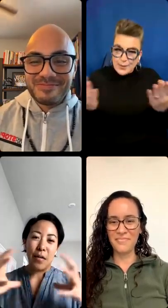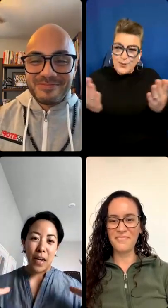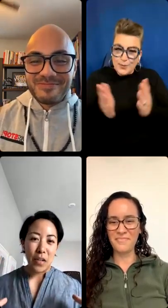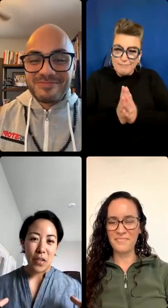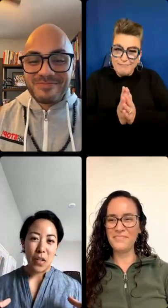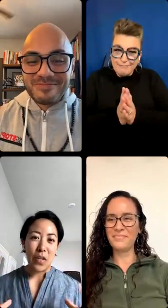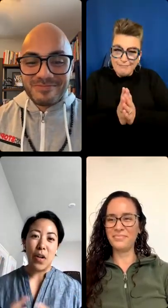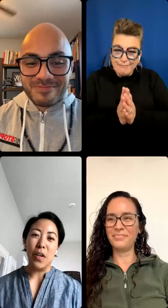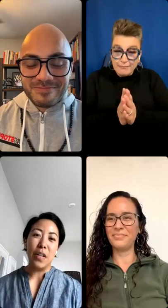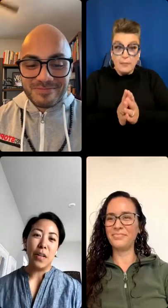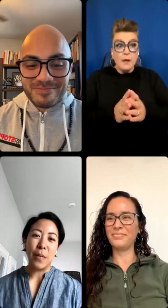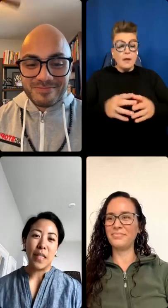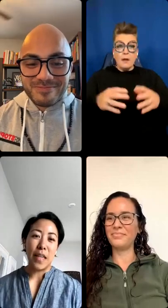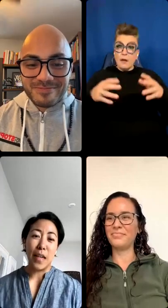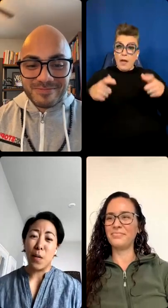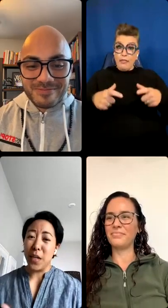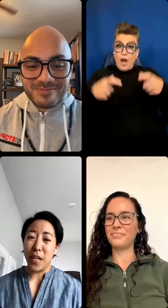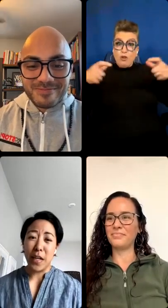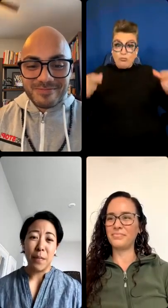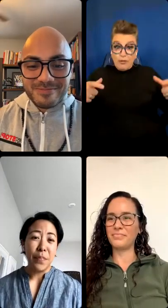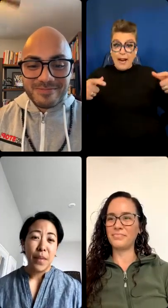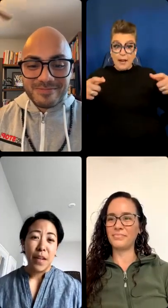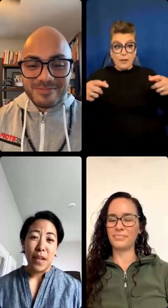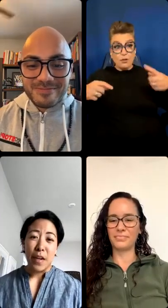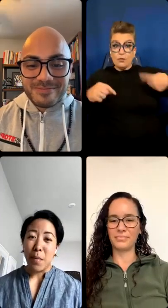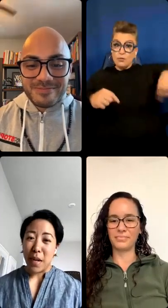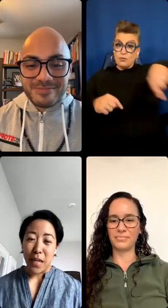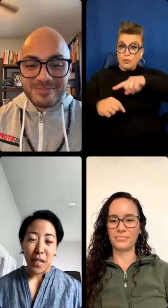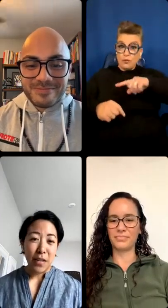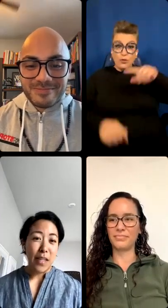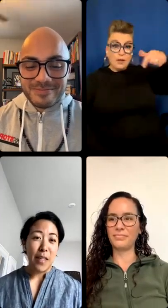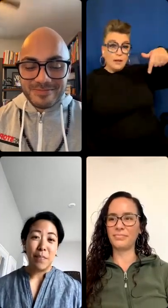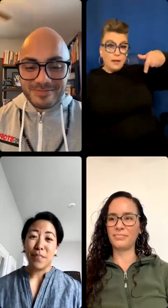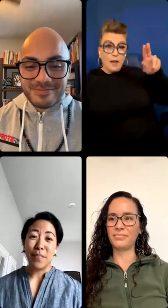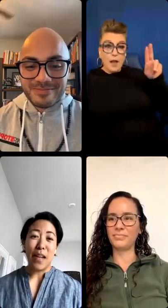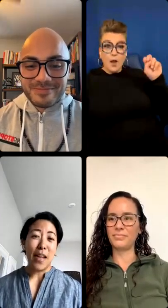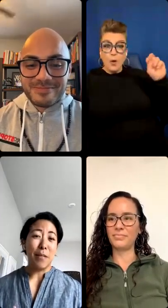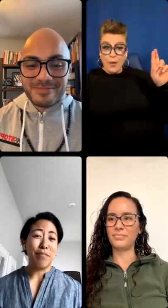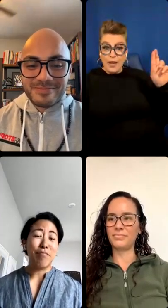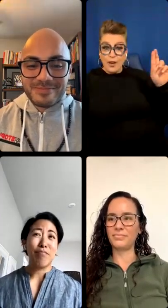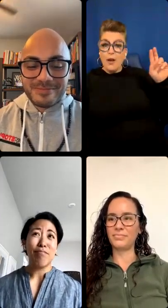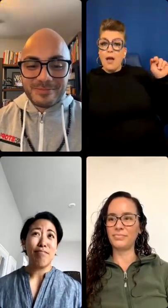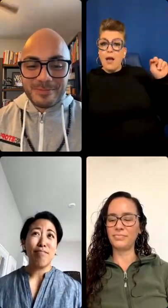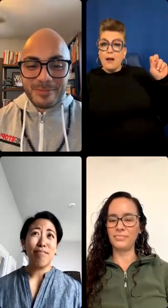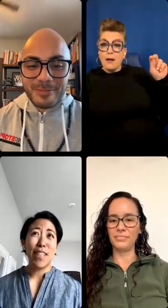in the greater circle, I would say queer, non-binary,